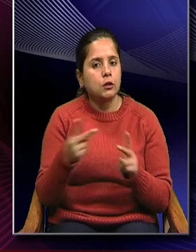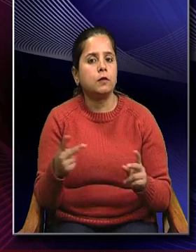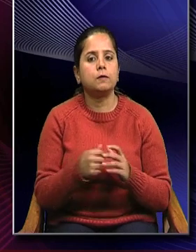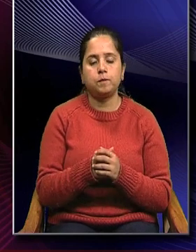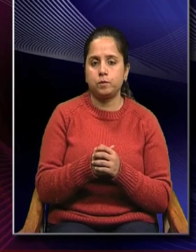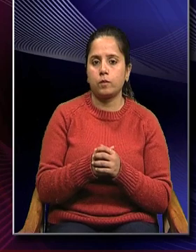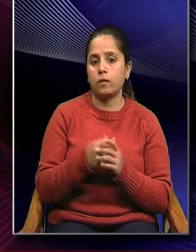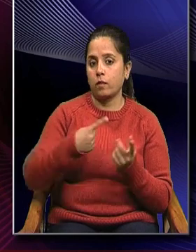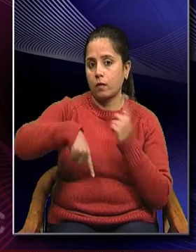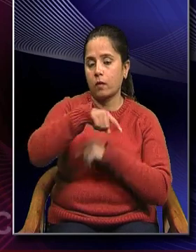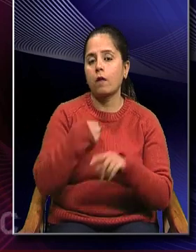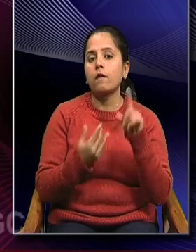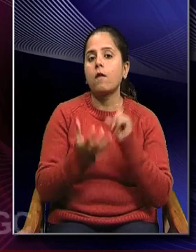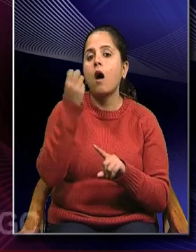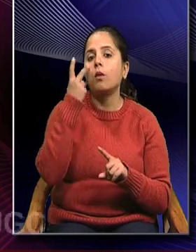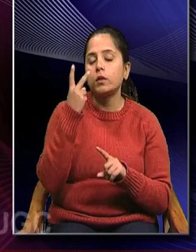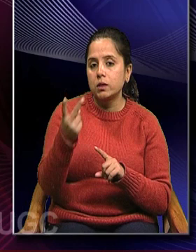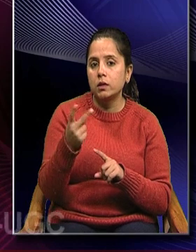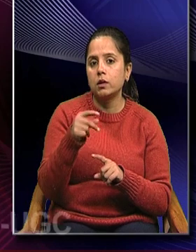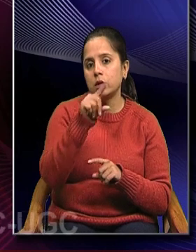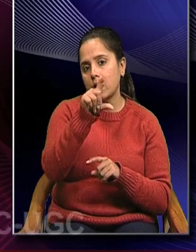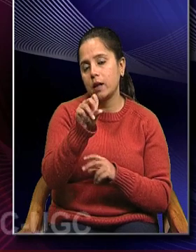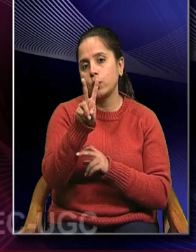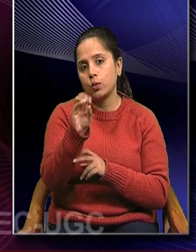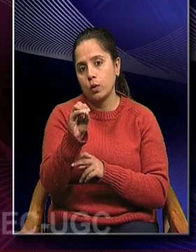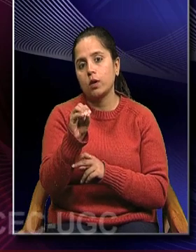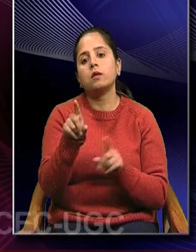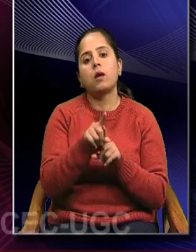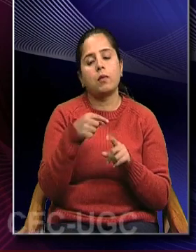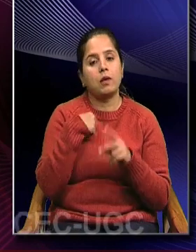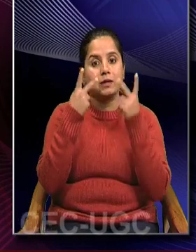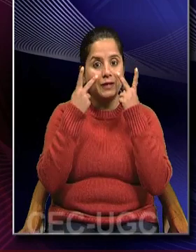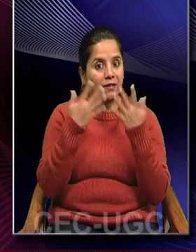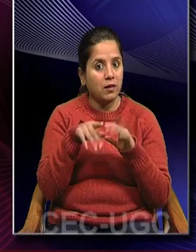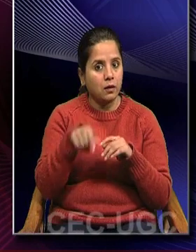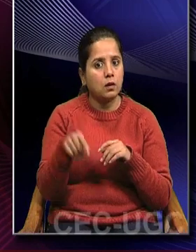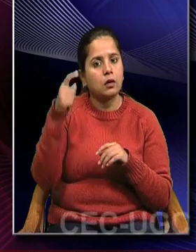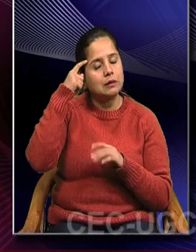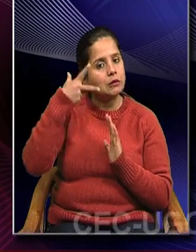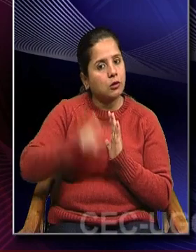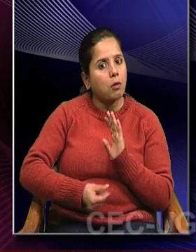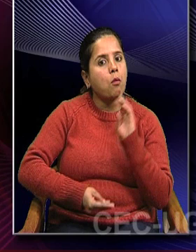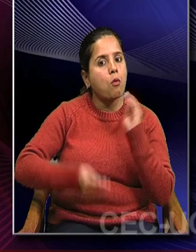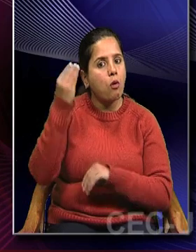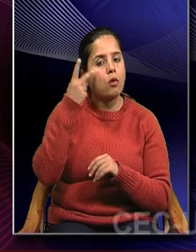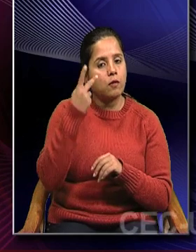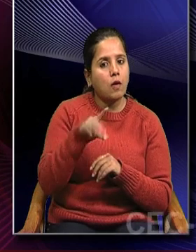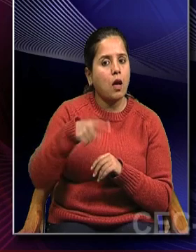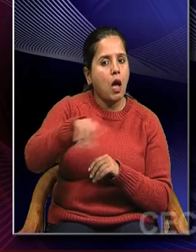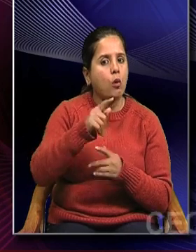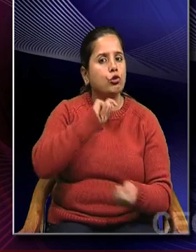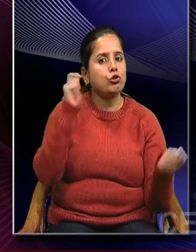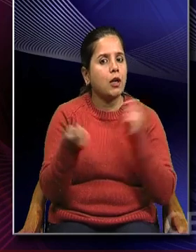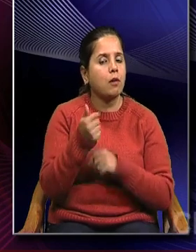And we find that in 1920s we also witnessed the Great Depression, and how this brought a change